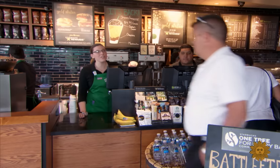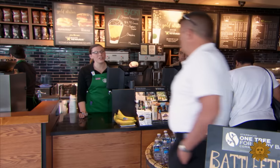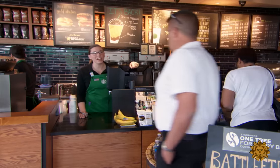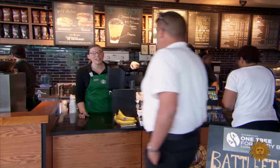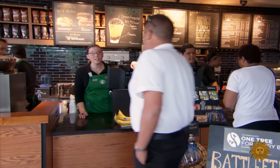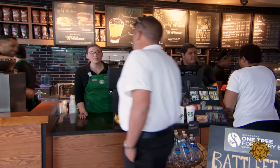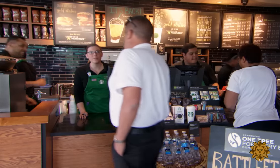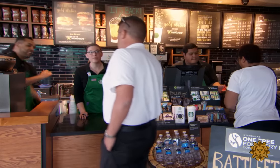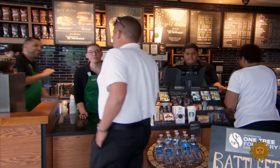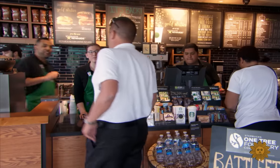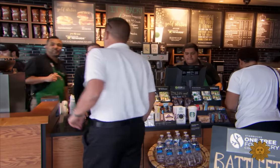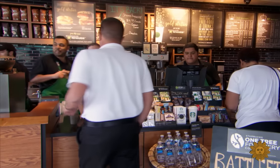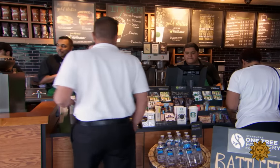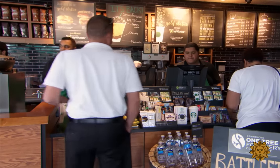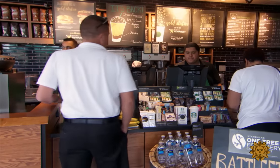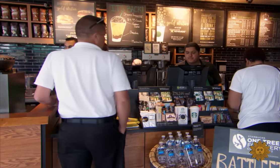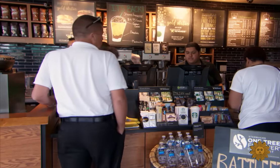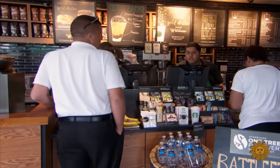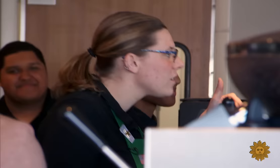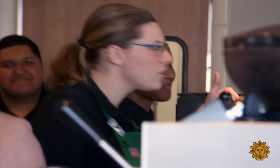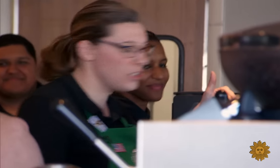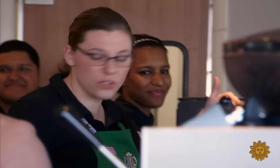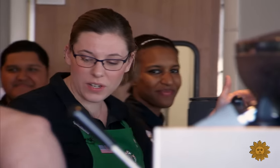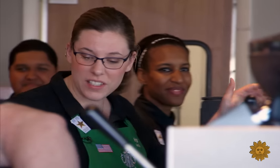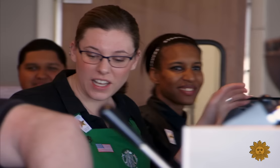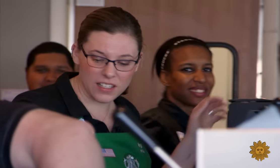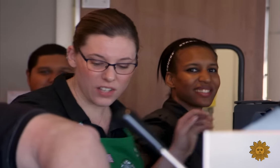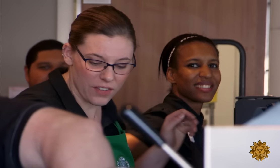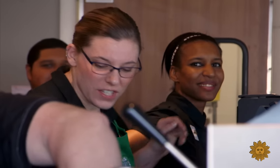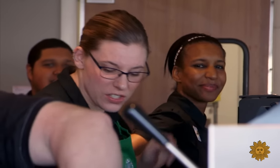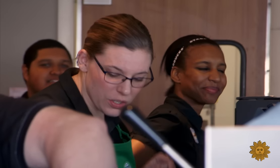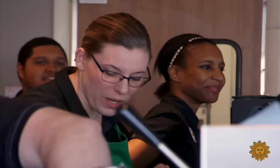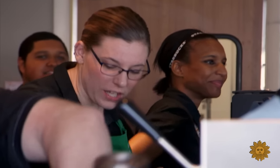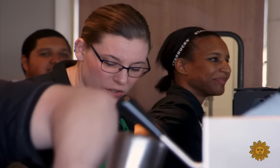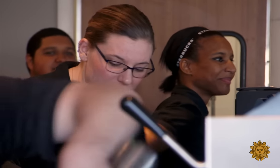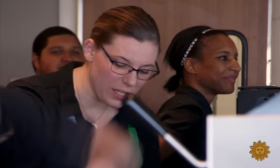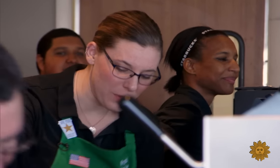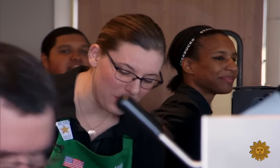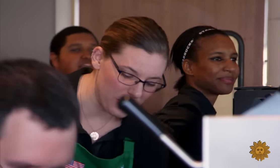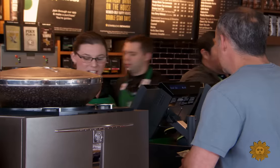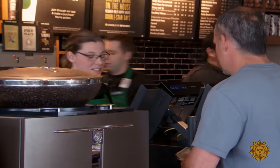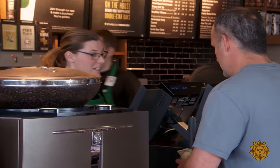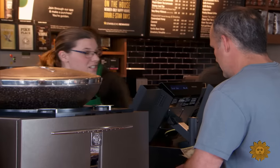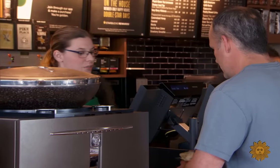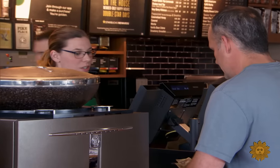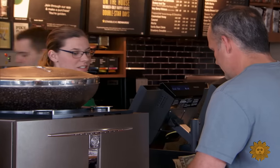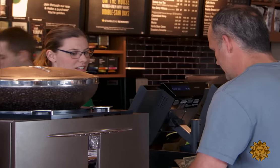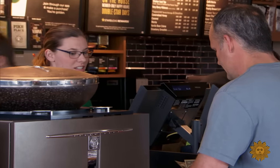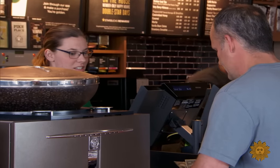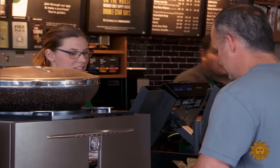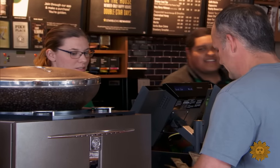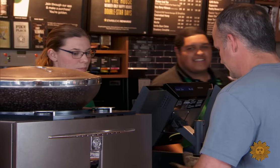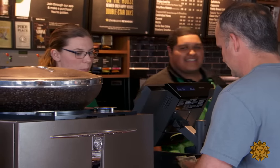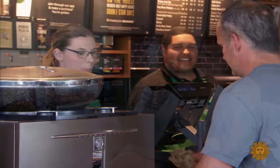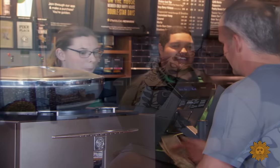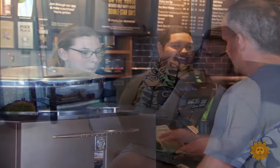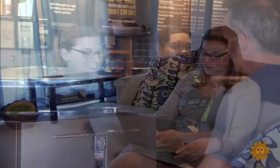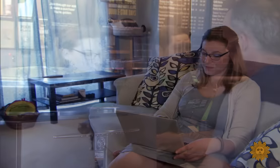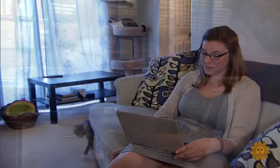for you today? That barista is Crystal Payne. Two Trenta iced coffee. She's new here. In fact, she'd only waited on Ibi once before deciding to go